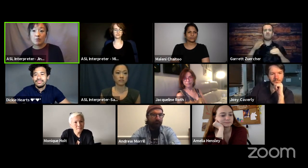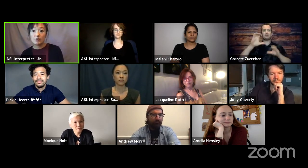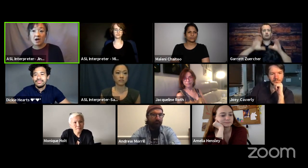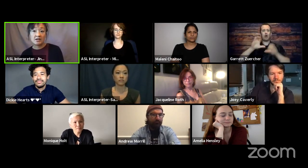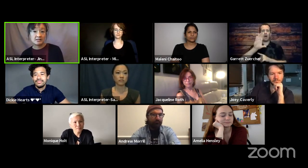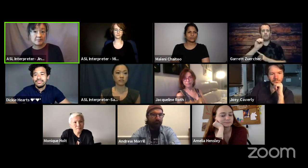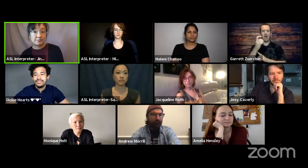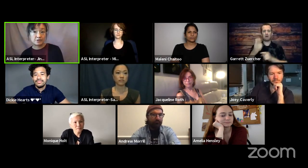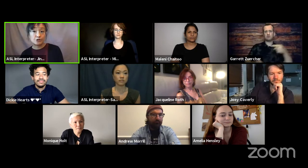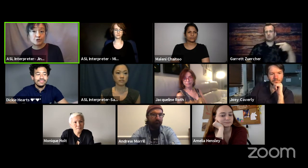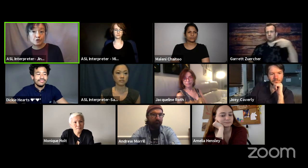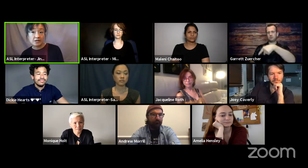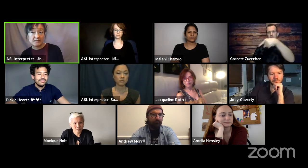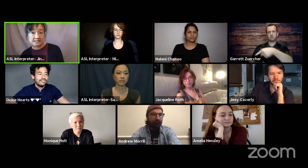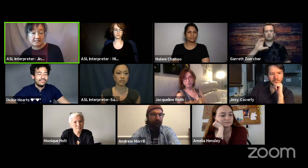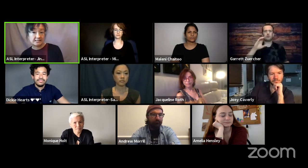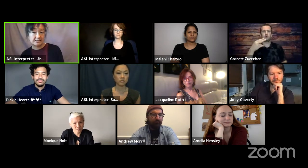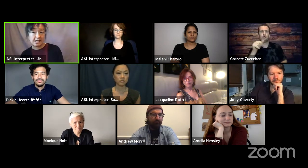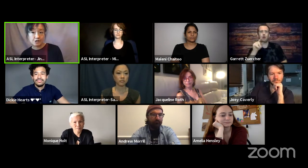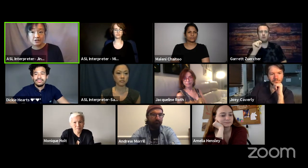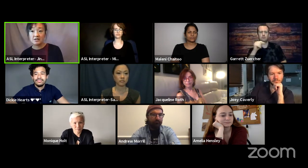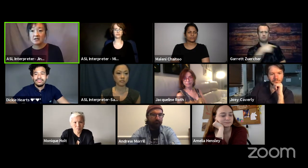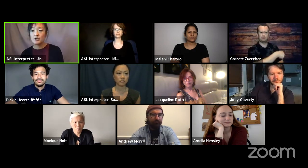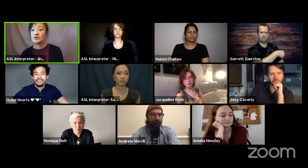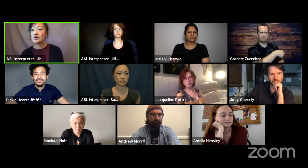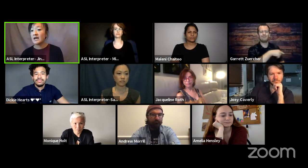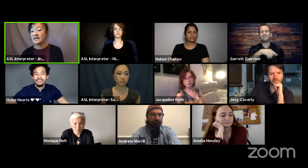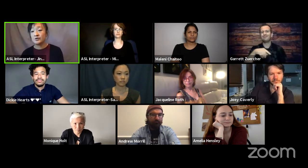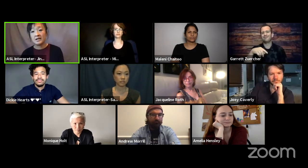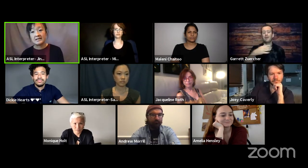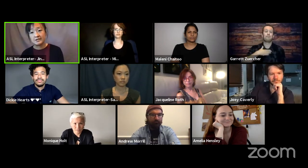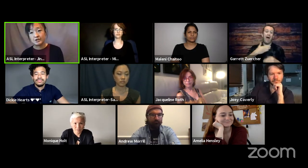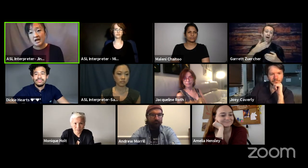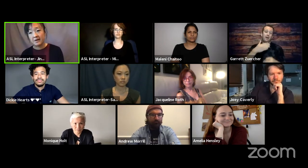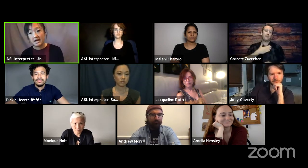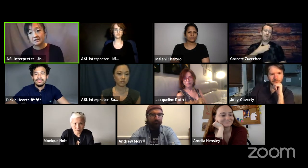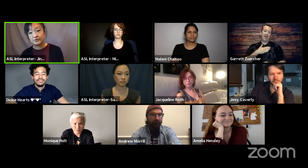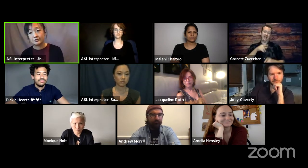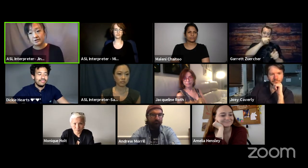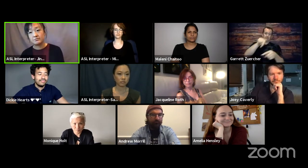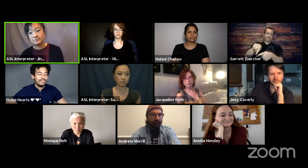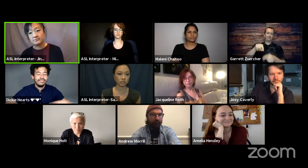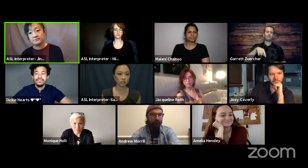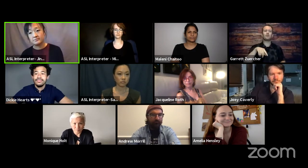with audience members during this discussion, you can go ahead and utilize the chat box to do so.